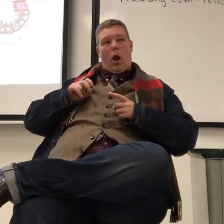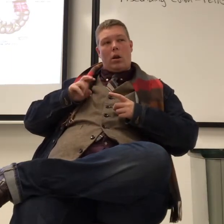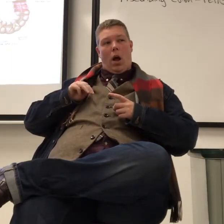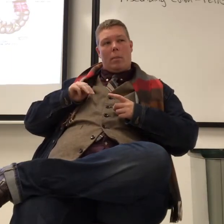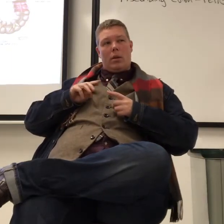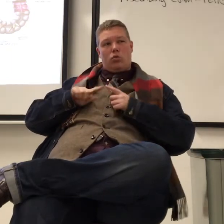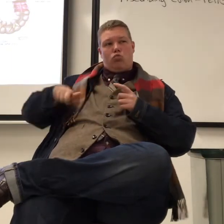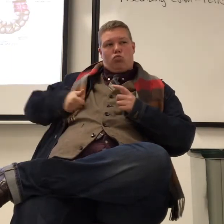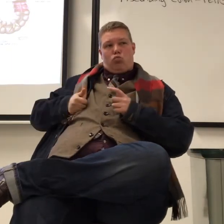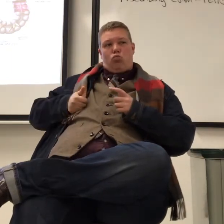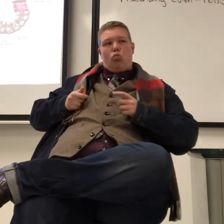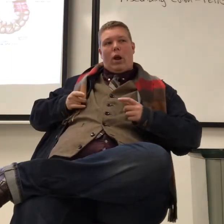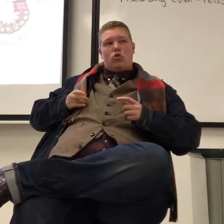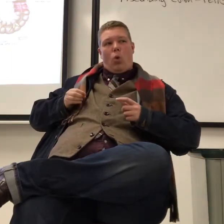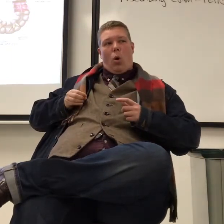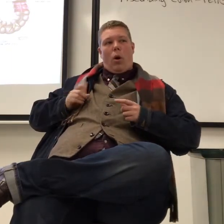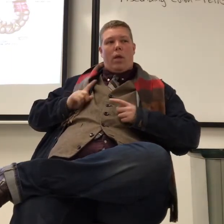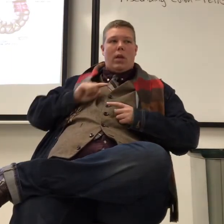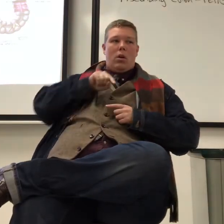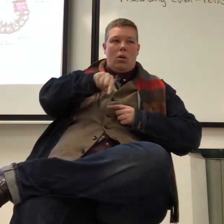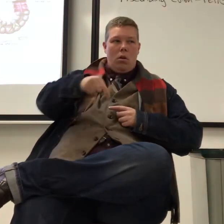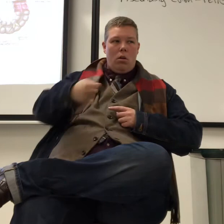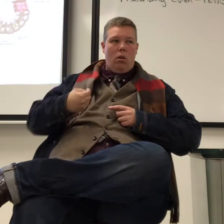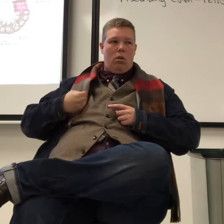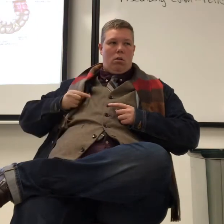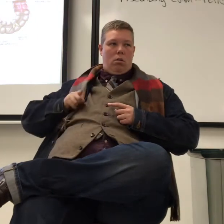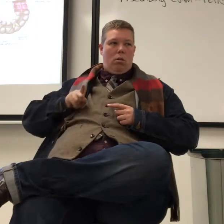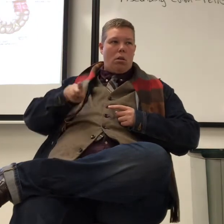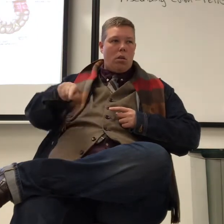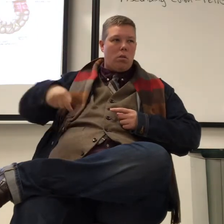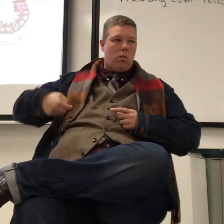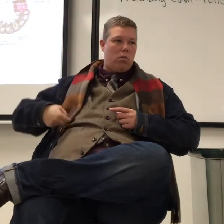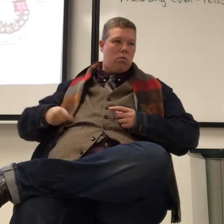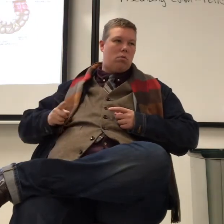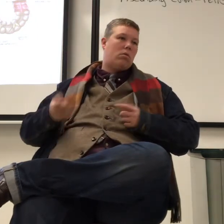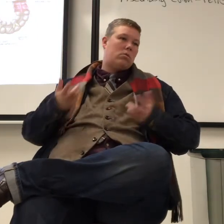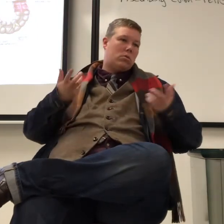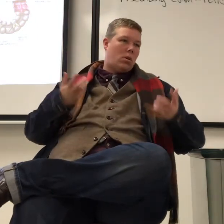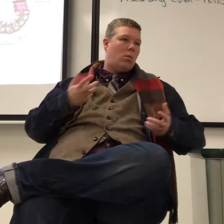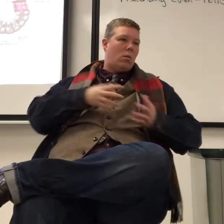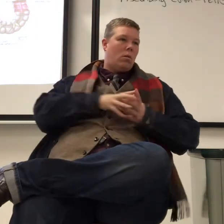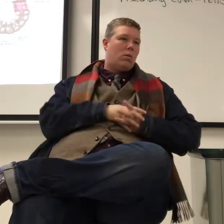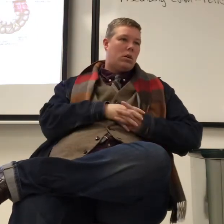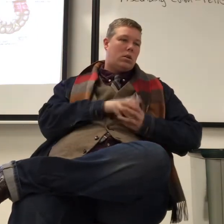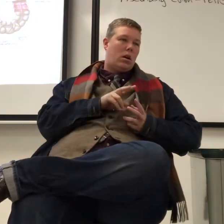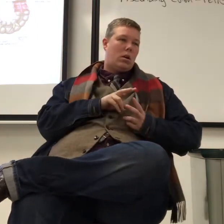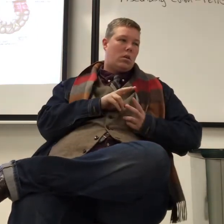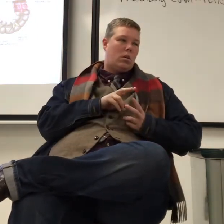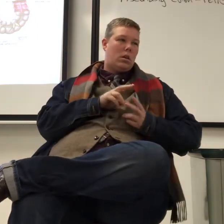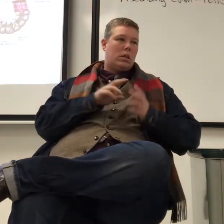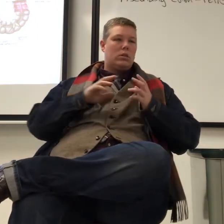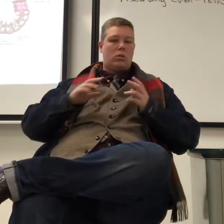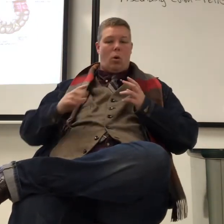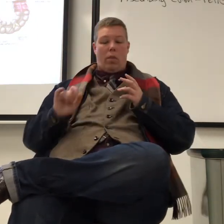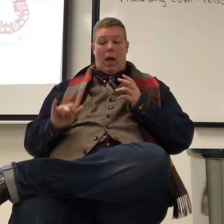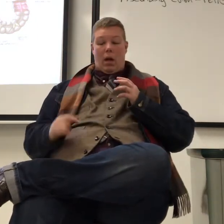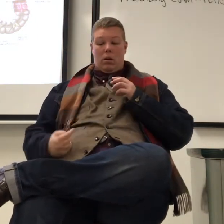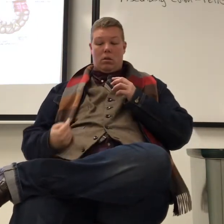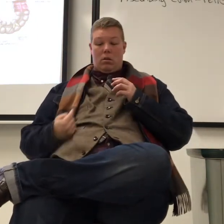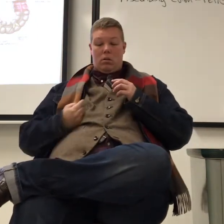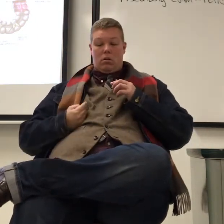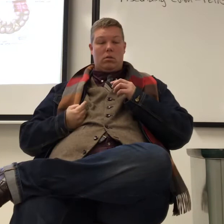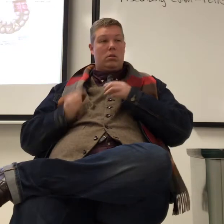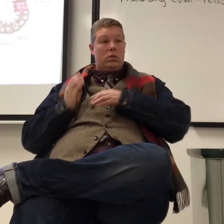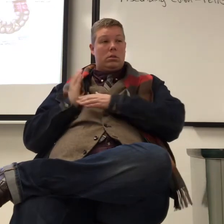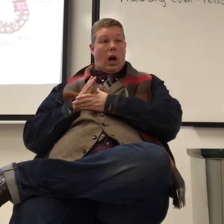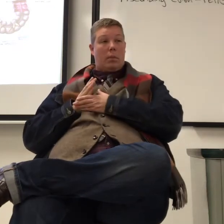intra. I'm going to go back retro. Now this ascending colon, it stops when it gets to the top, which is, we can't see it. It'll